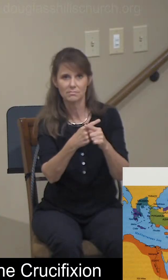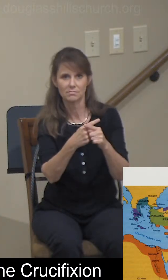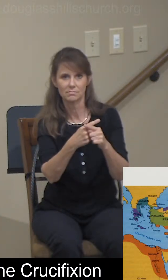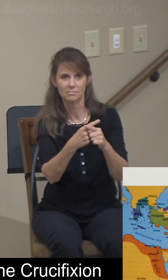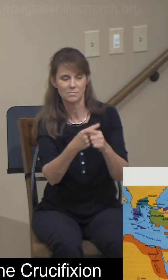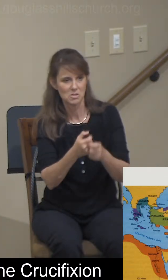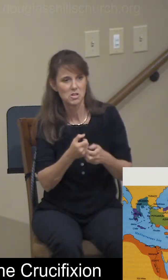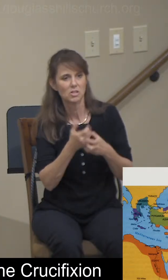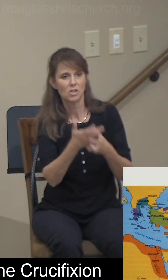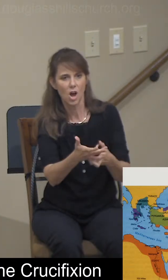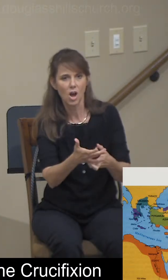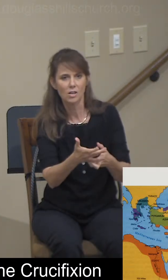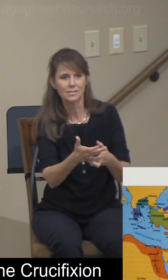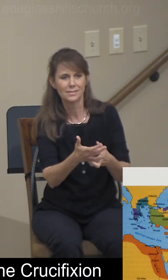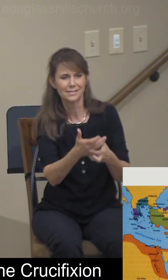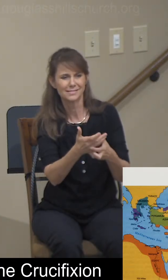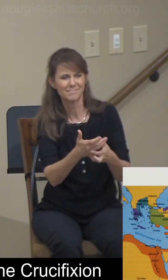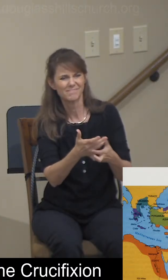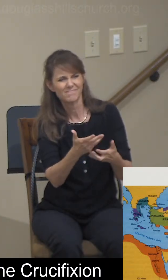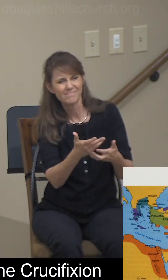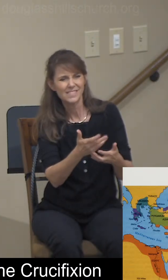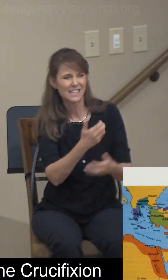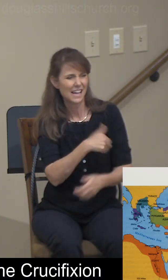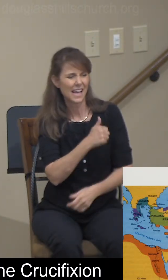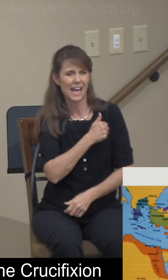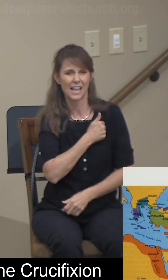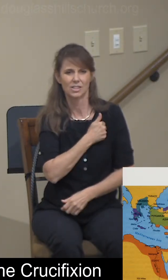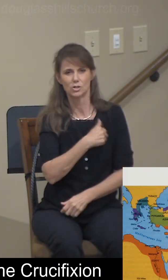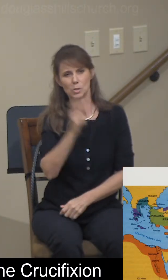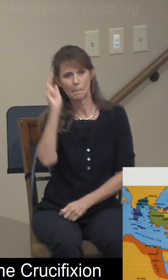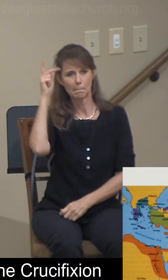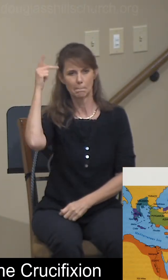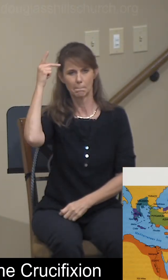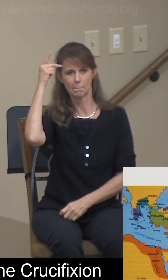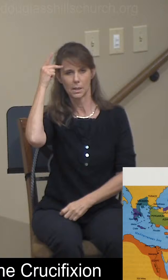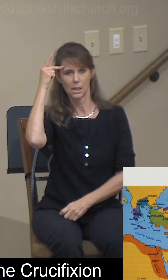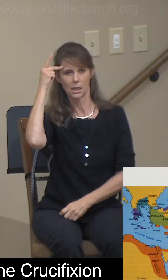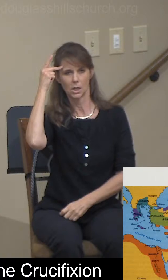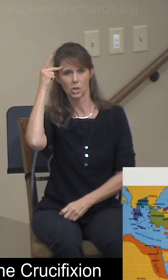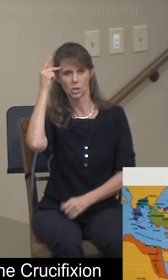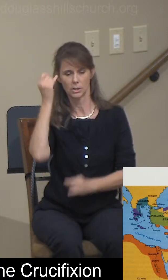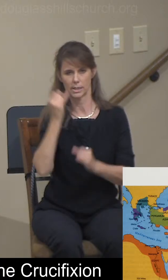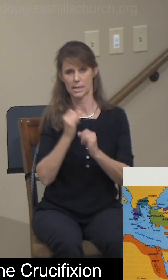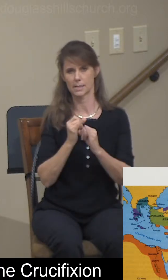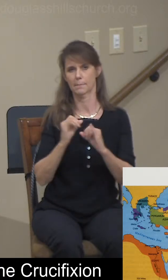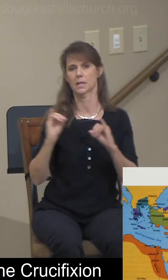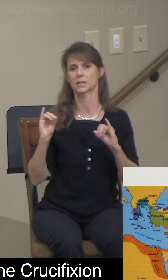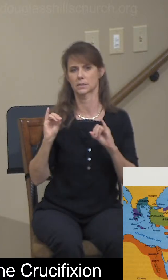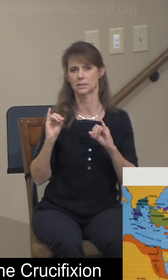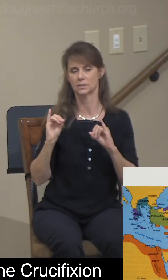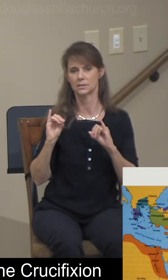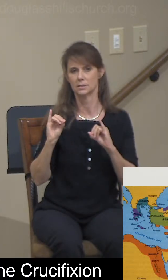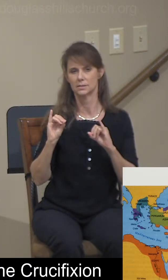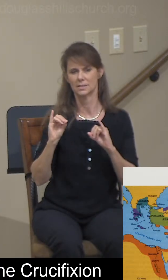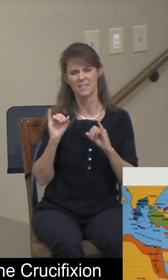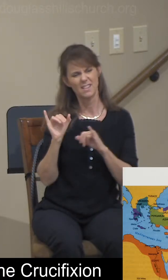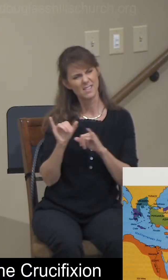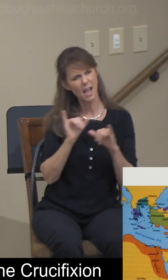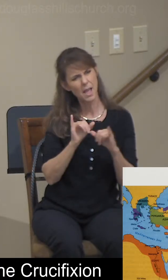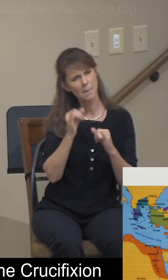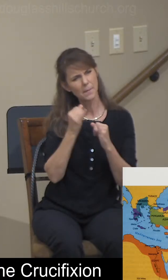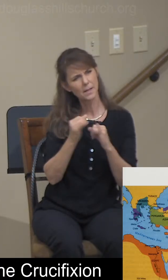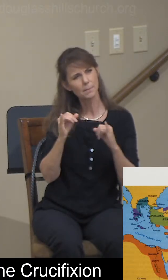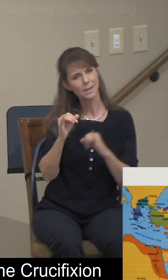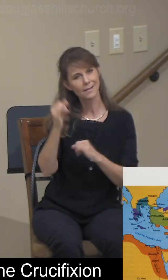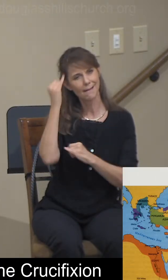and foster an attitude of political independence, of the same sort of independent ideas that